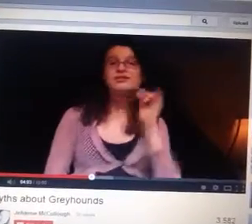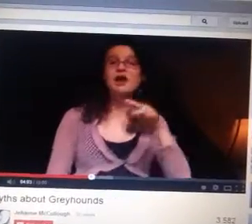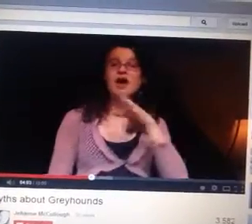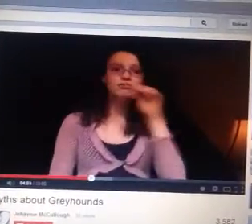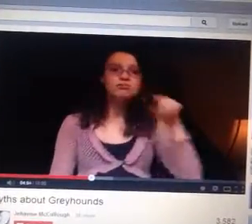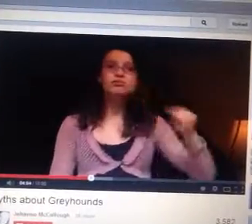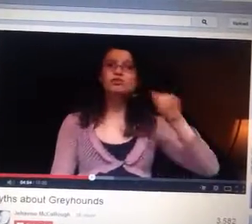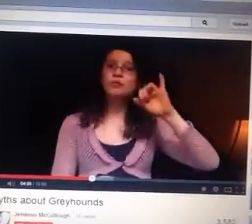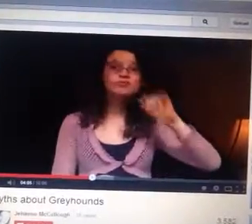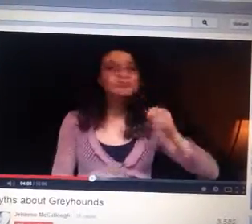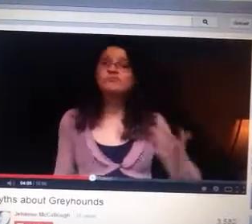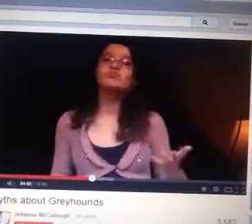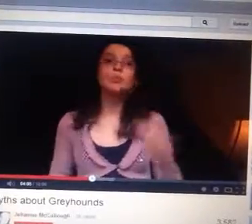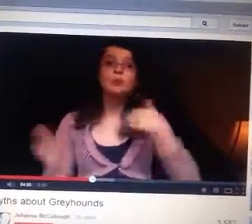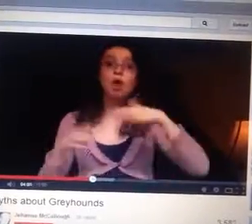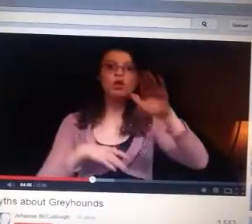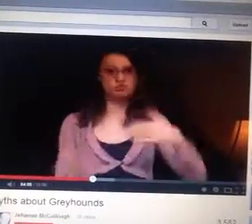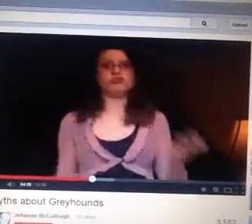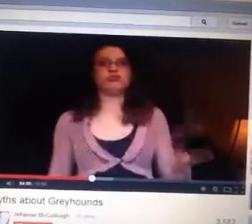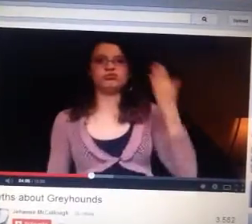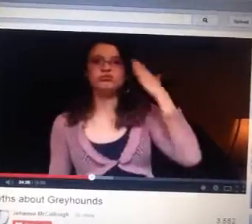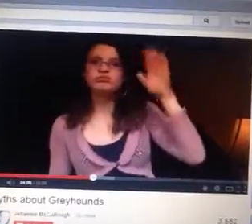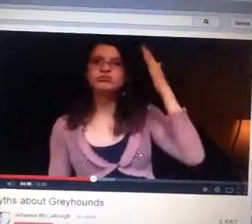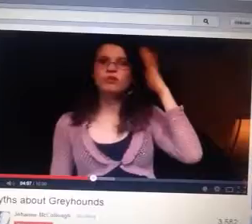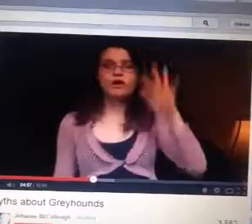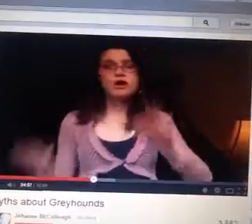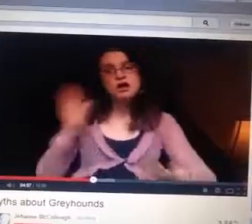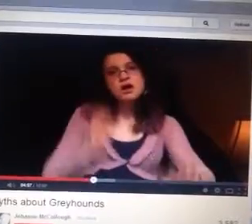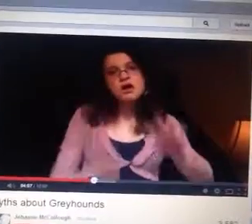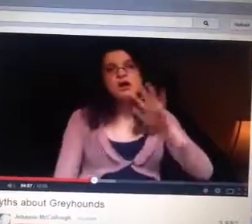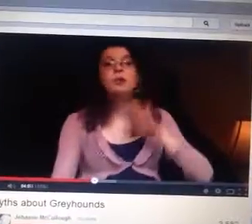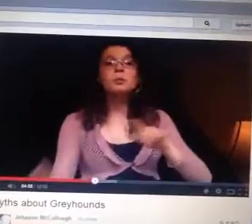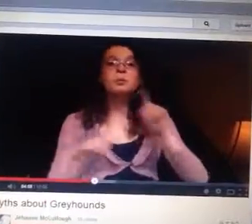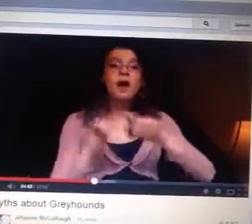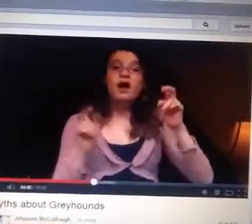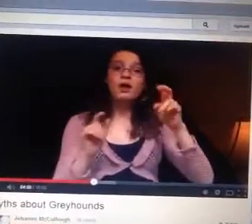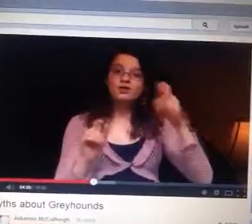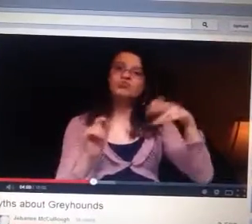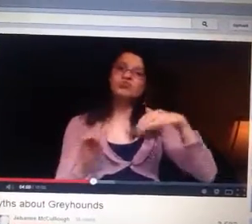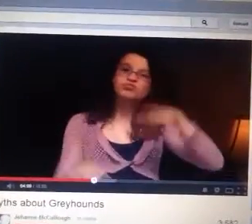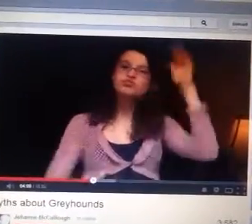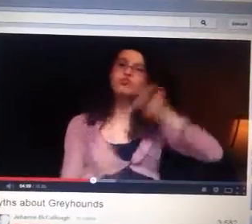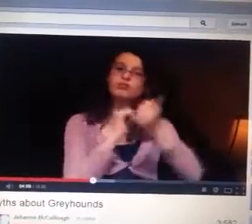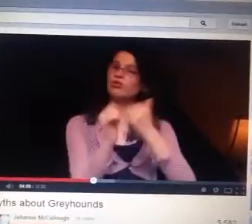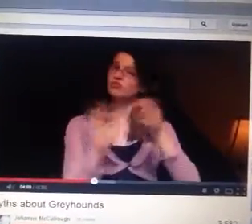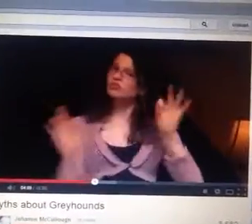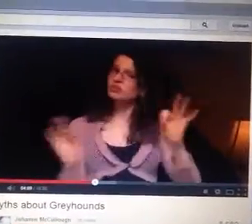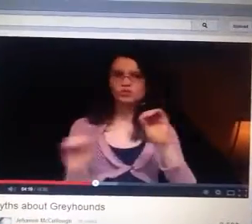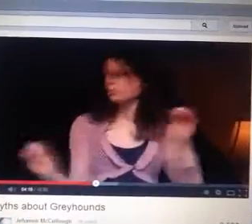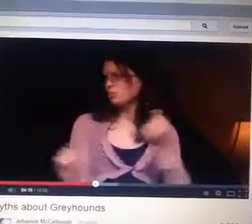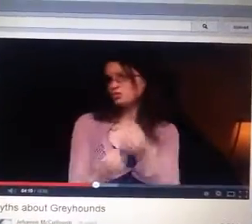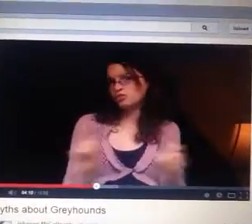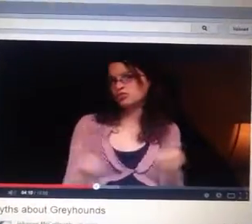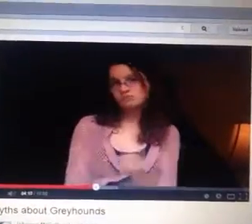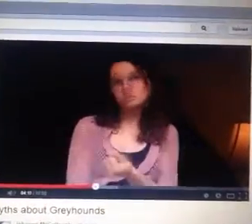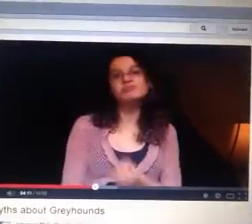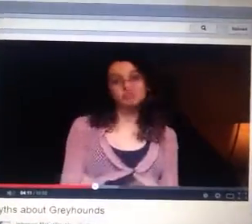Teaching them how to walk upstairs backwards and teaching them to do different things.